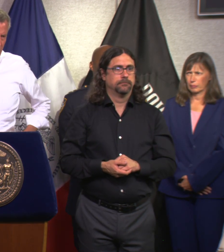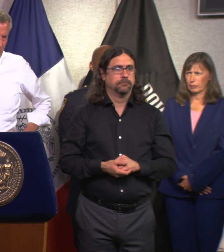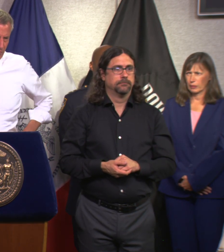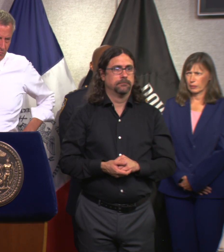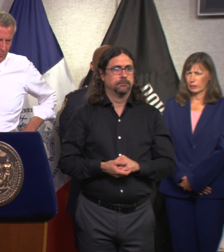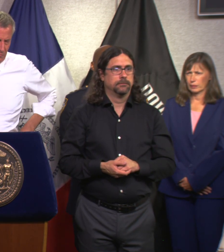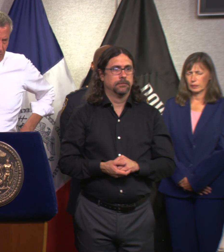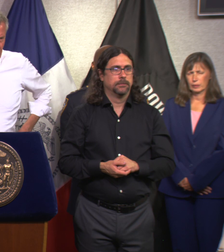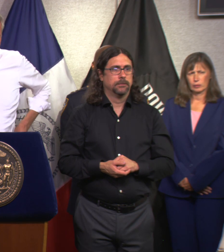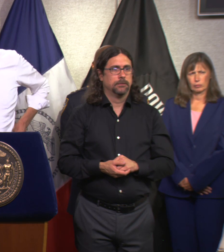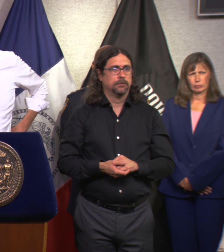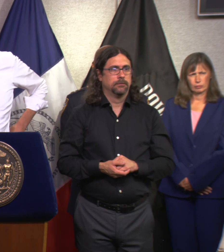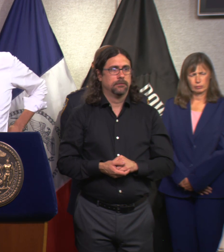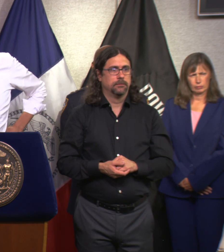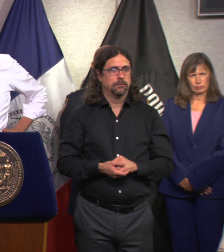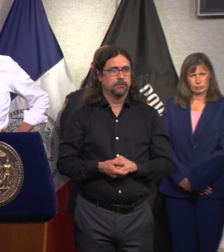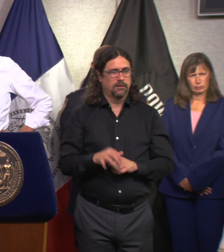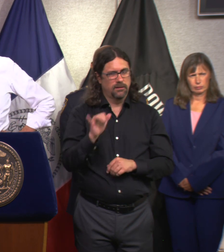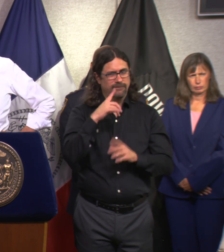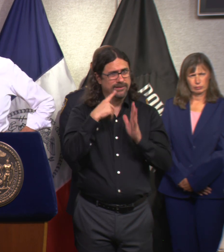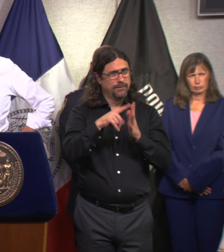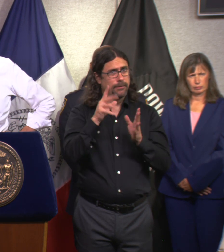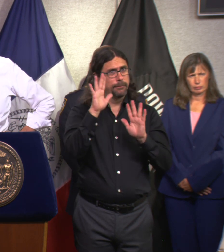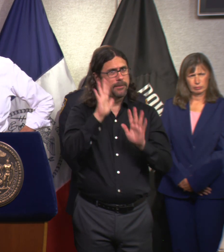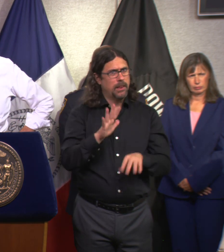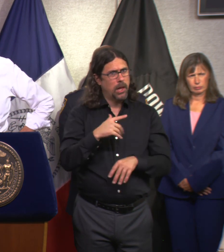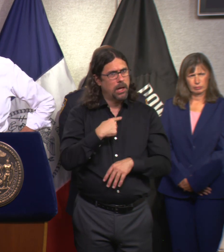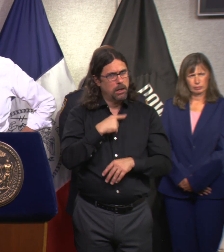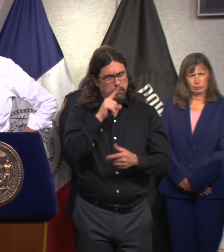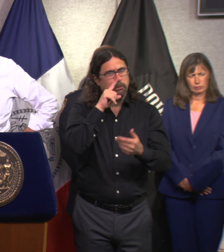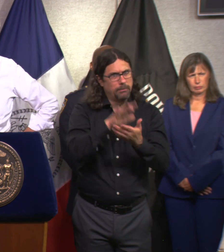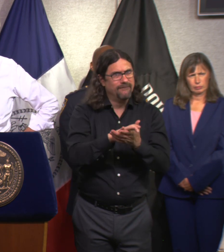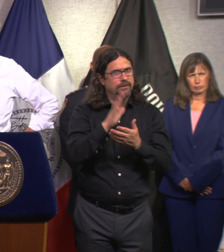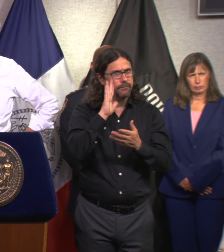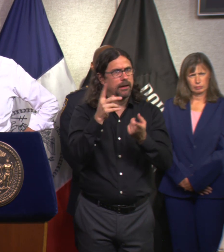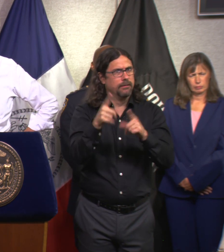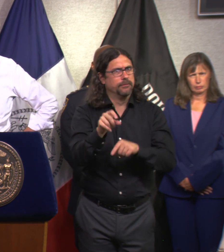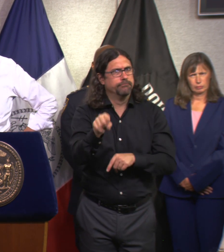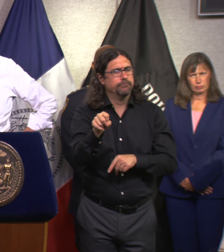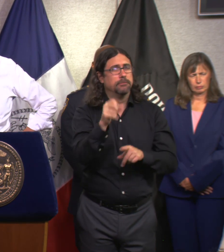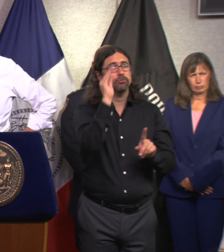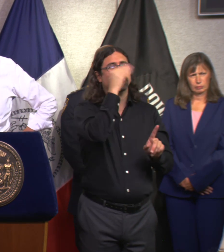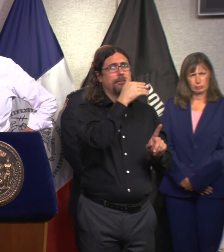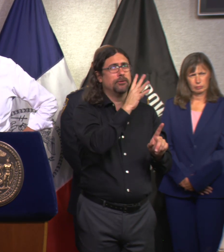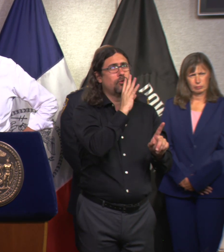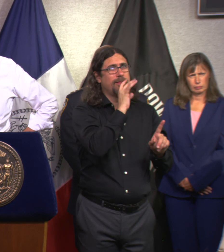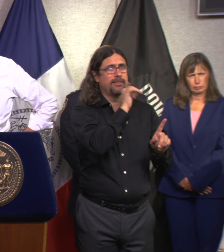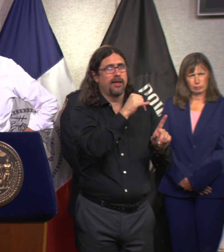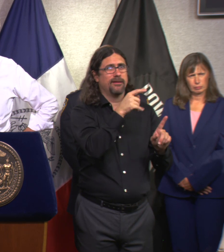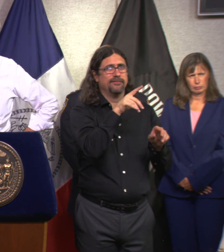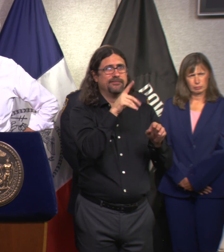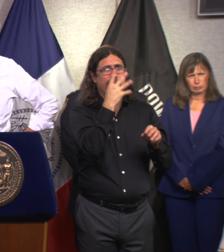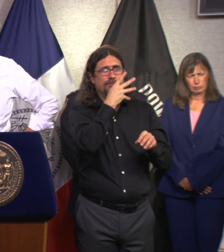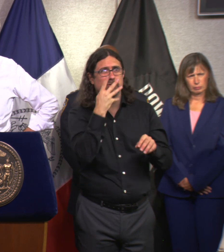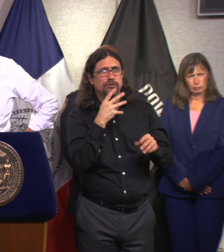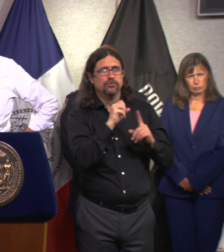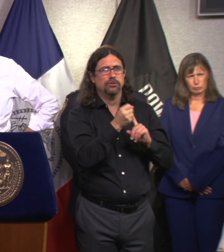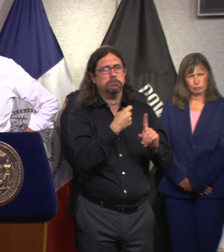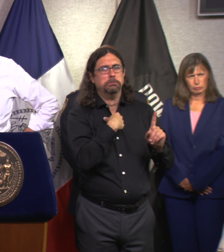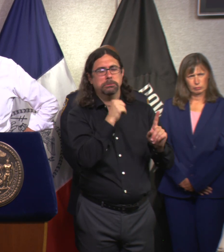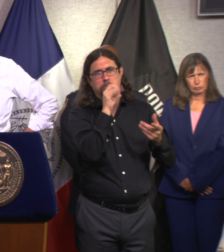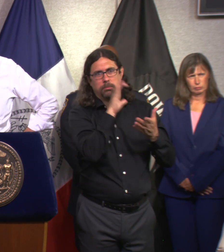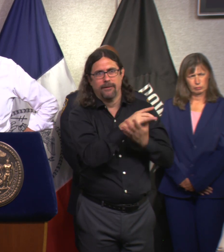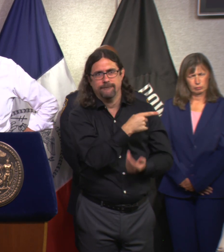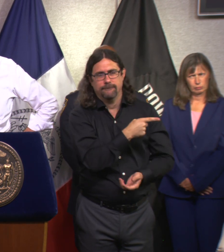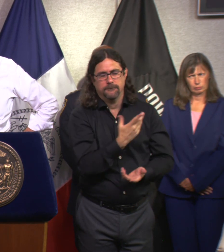During the protest yesterday in response to the Justice Department's decision, there were a lot of folks who had very harsh words for you,